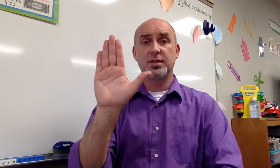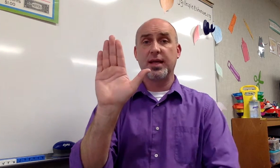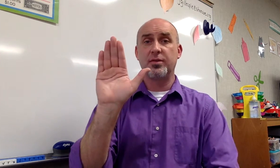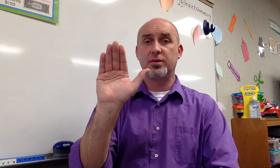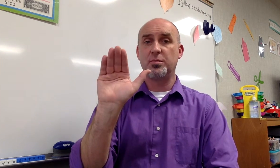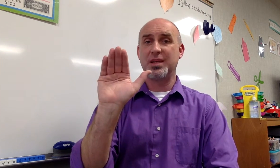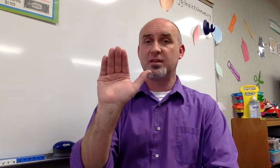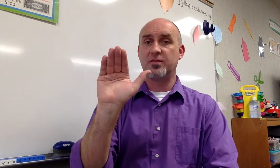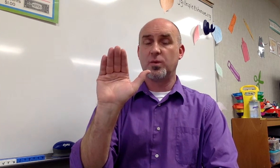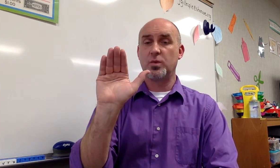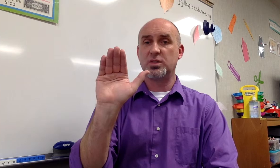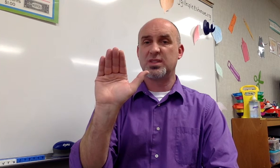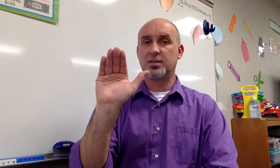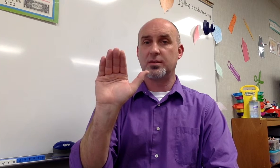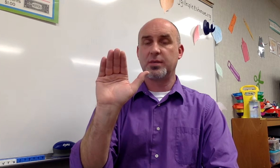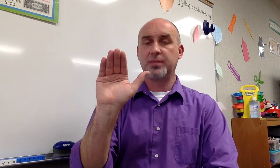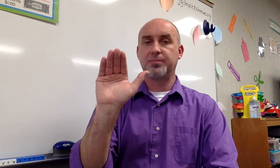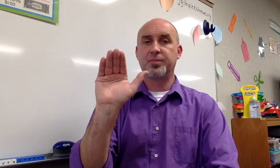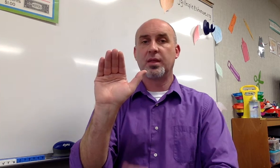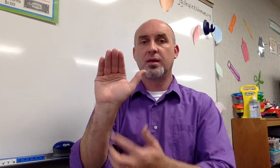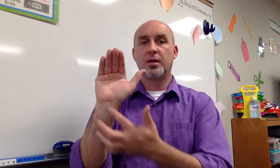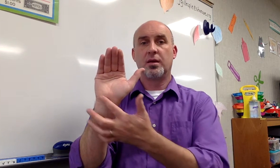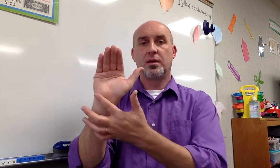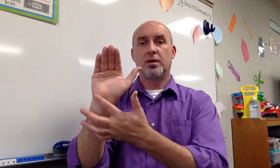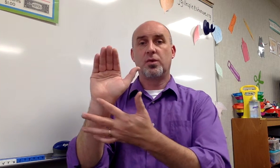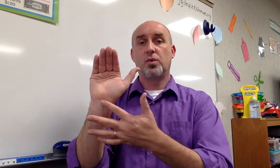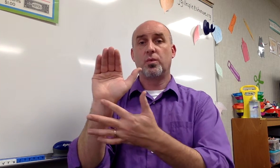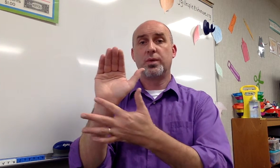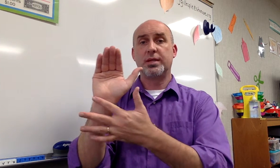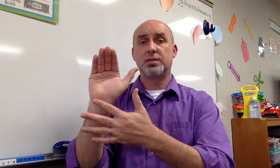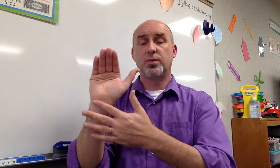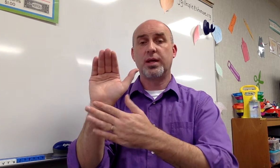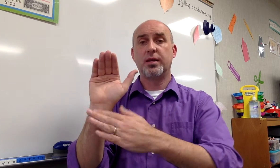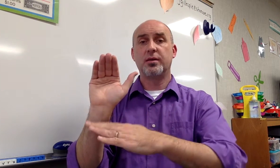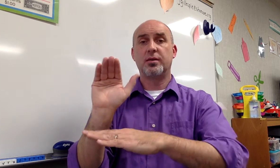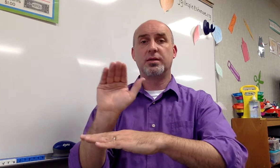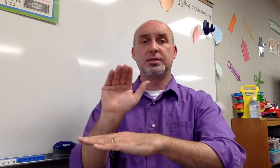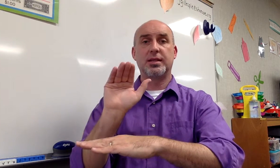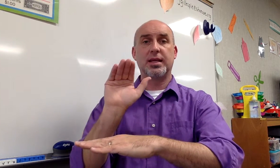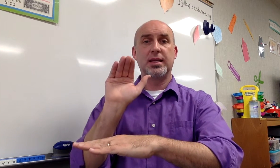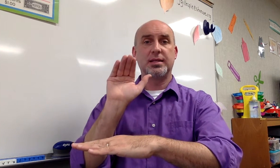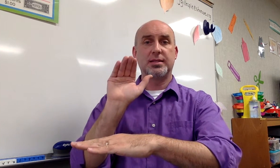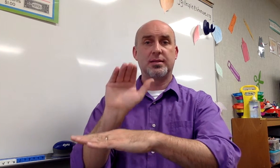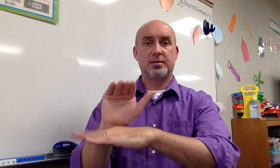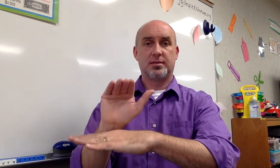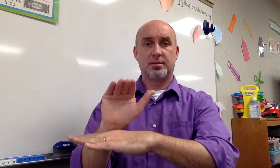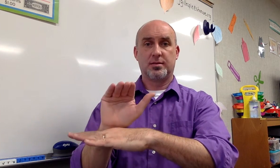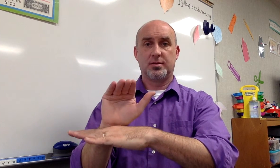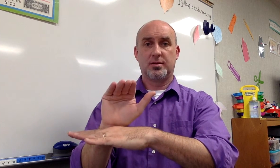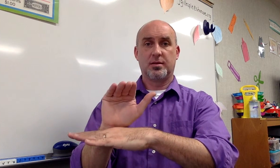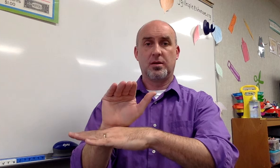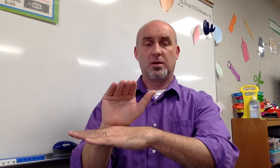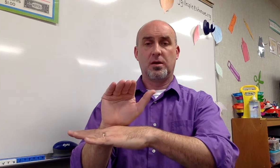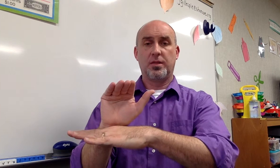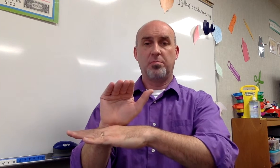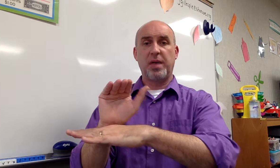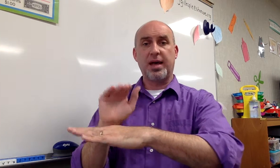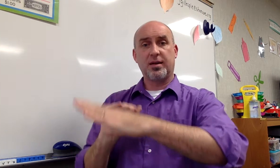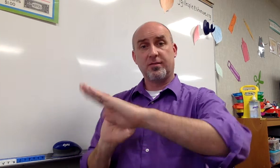together and you bend it forward just a little bit. Your wrist right here is going to hit on the back of the